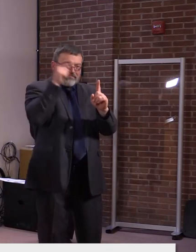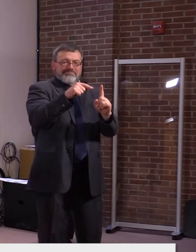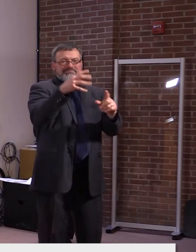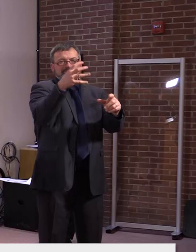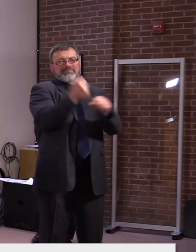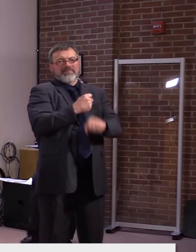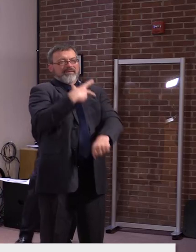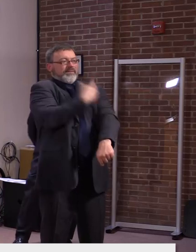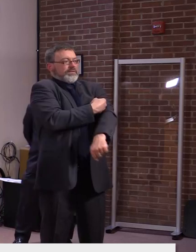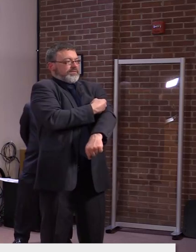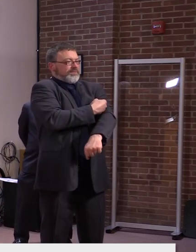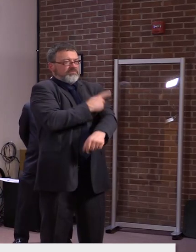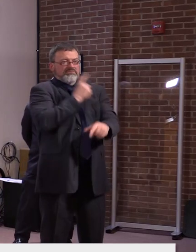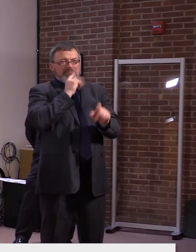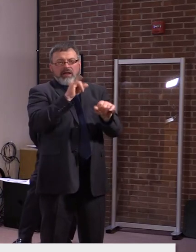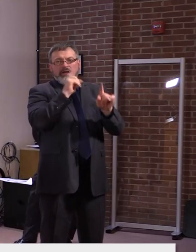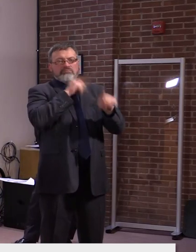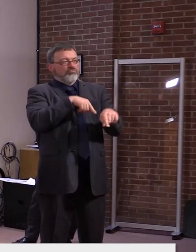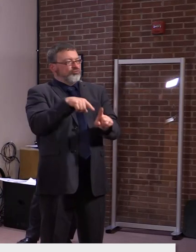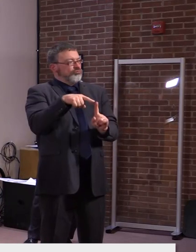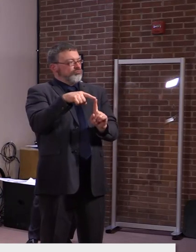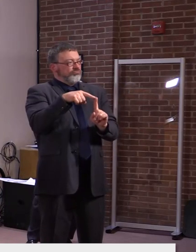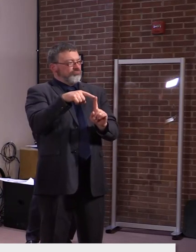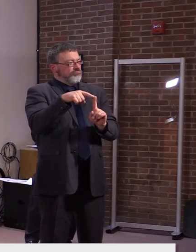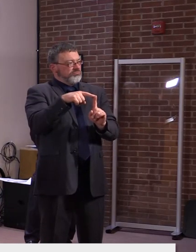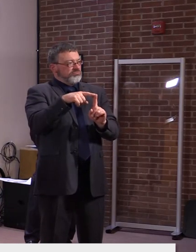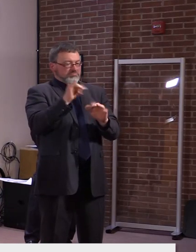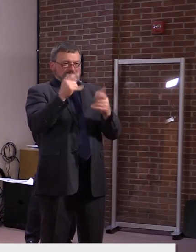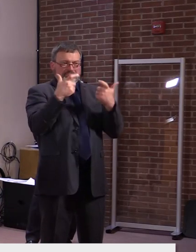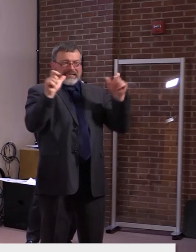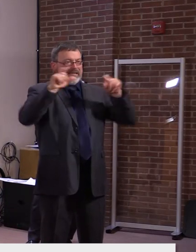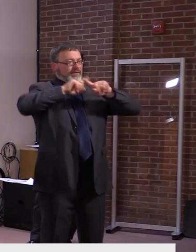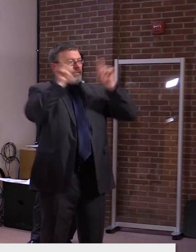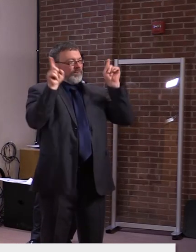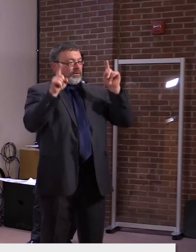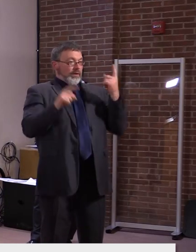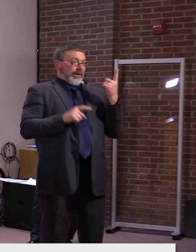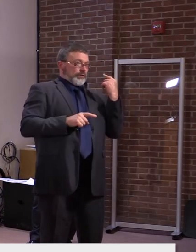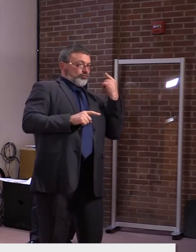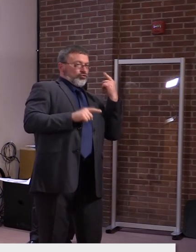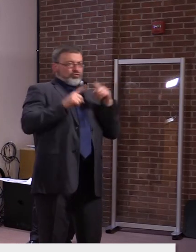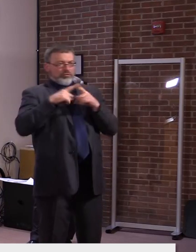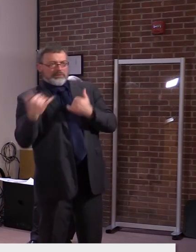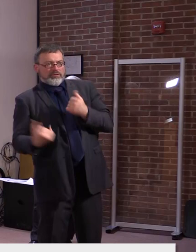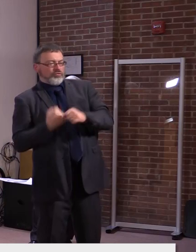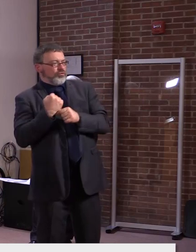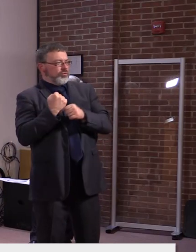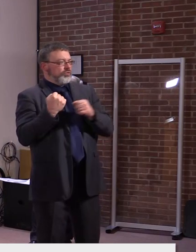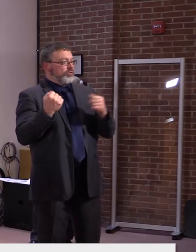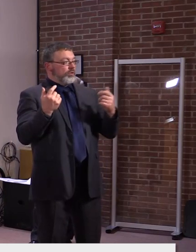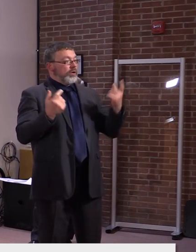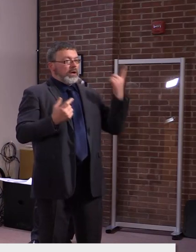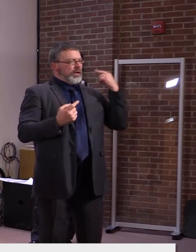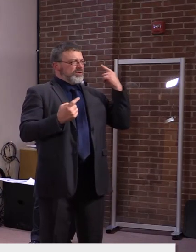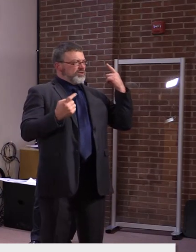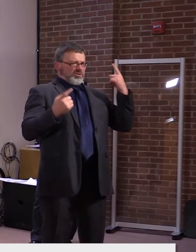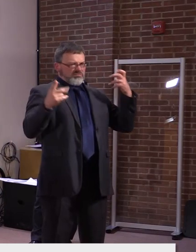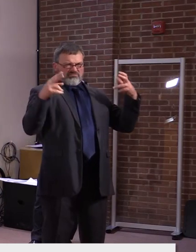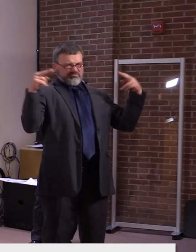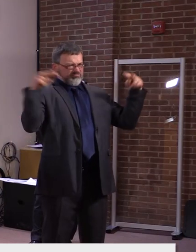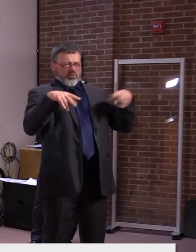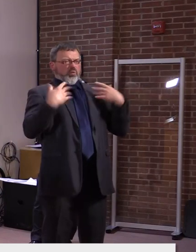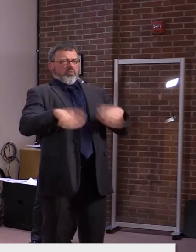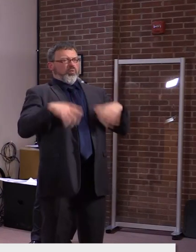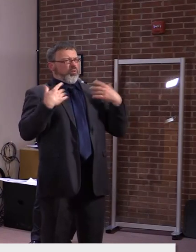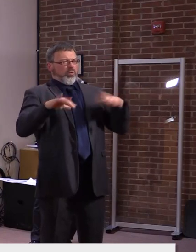And that is the key difference, I think, between the current school year and past school years. That